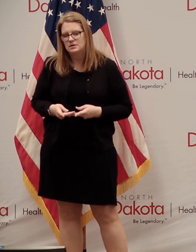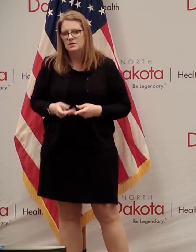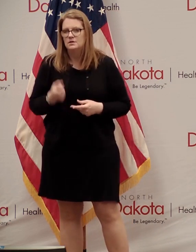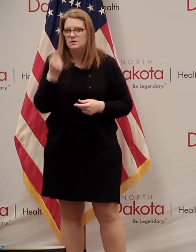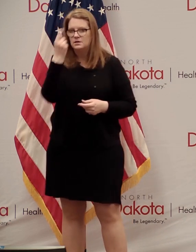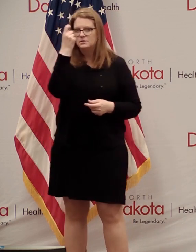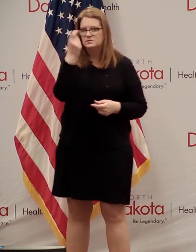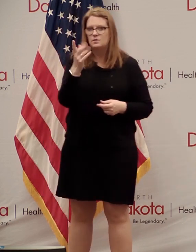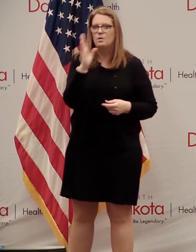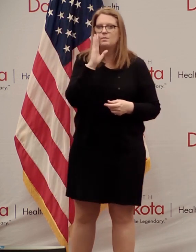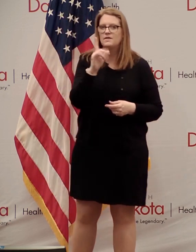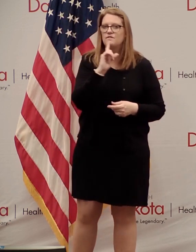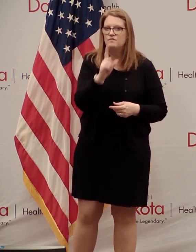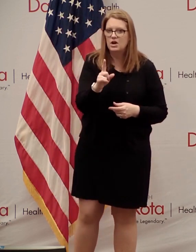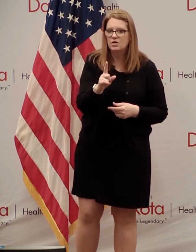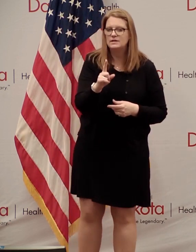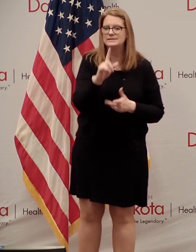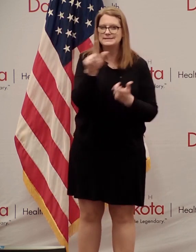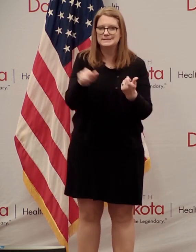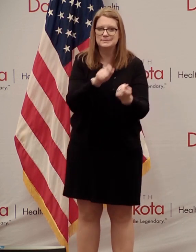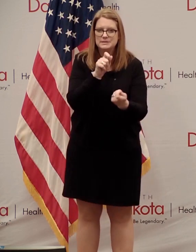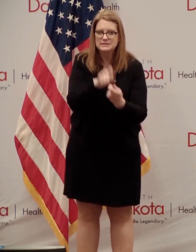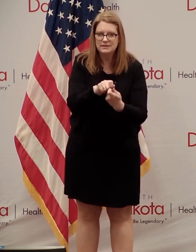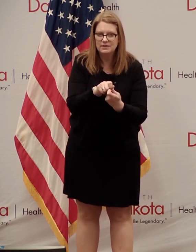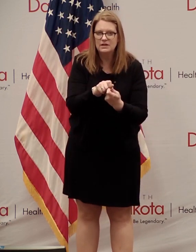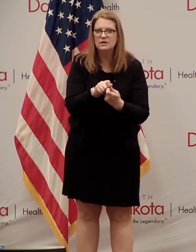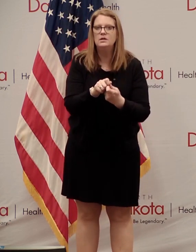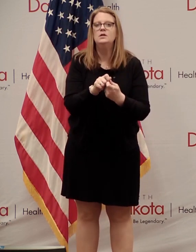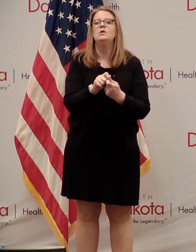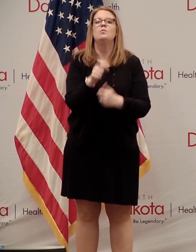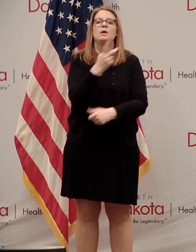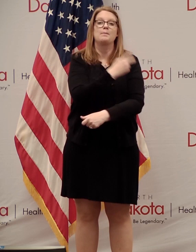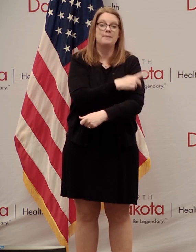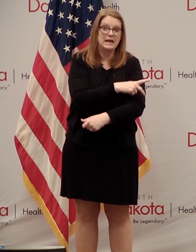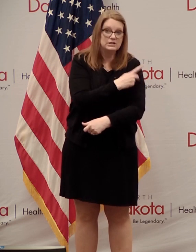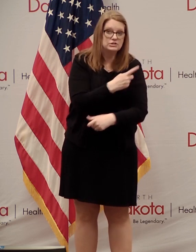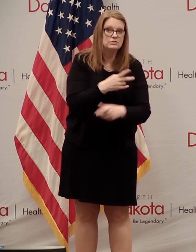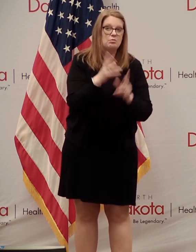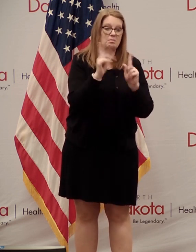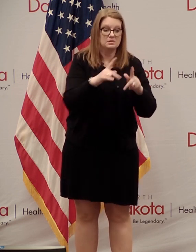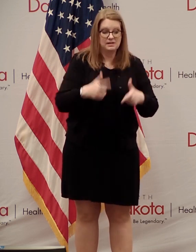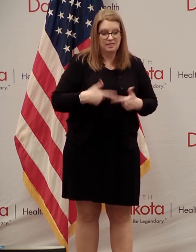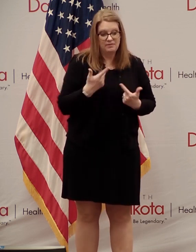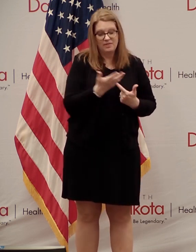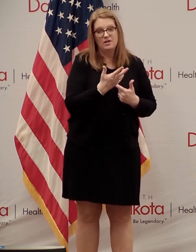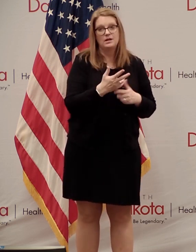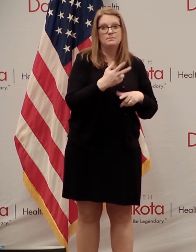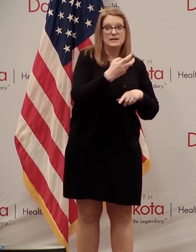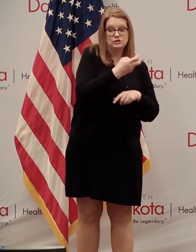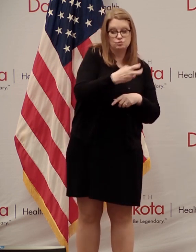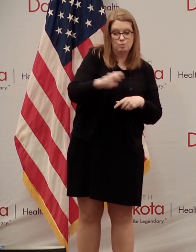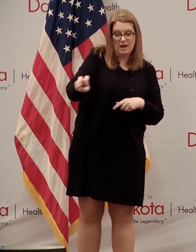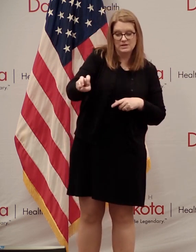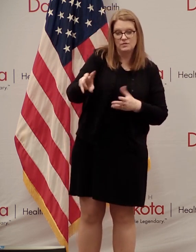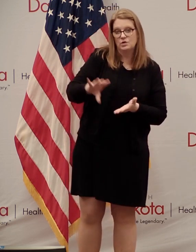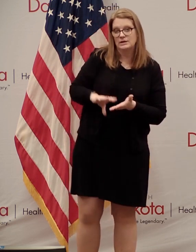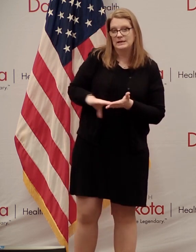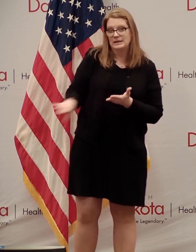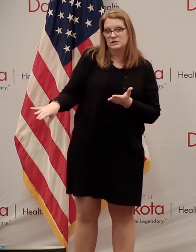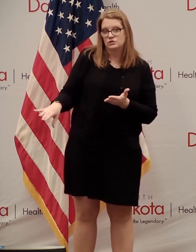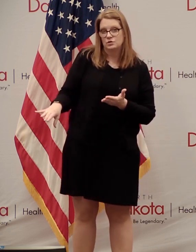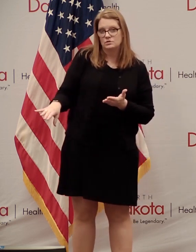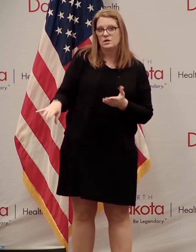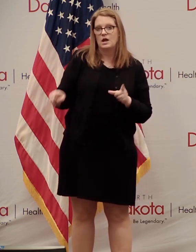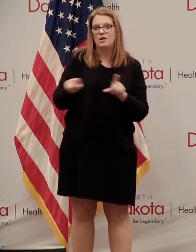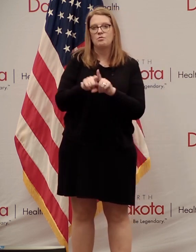on where and when a resident or patient can be transferred or discharged, and the protocol to reduce the risk to